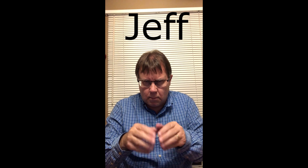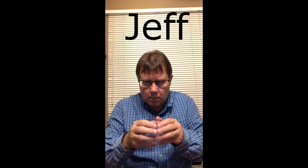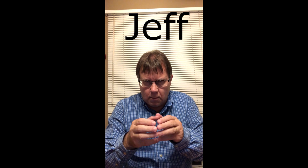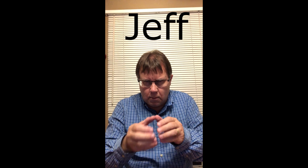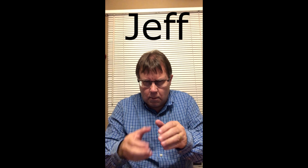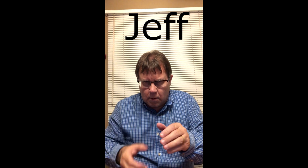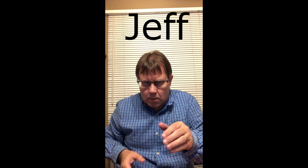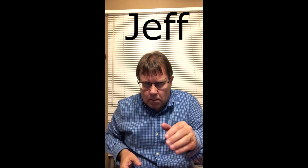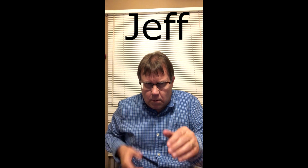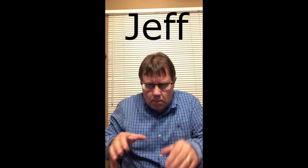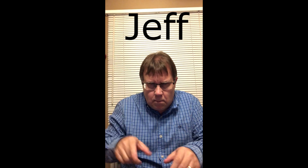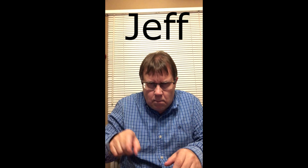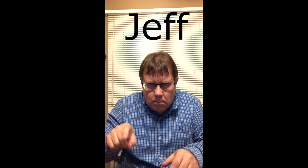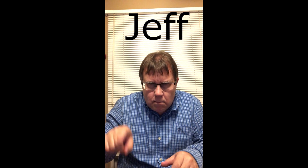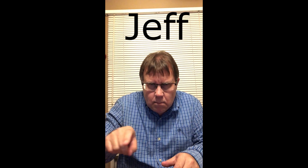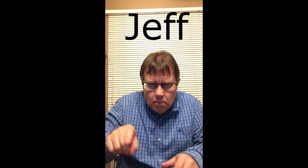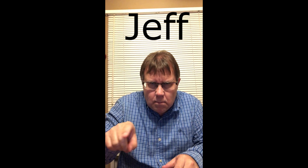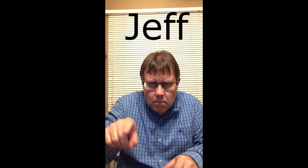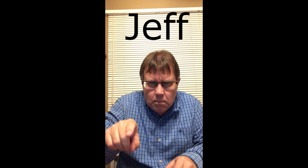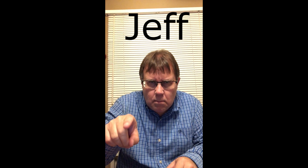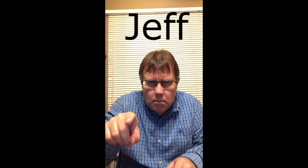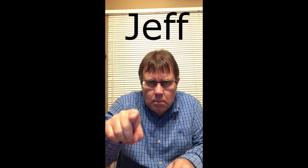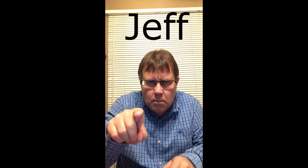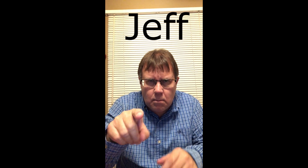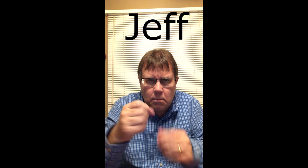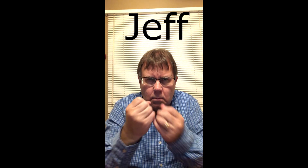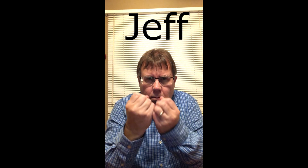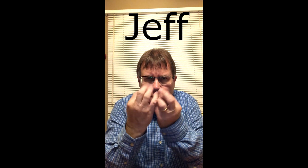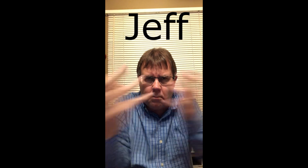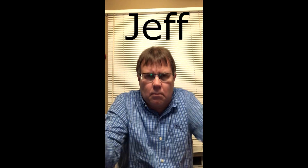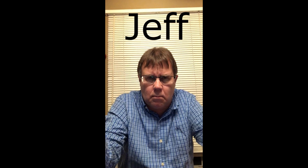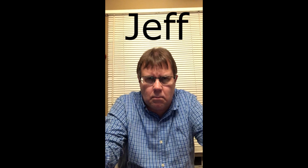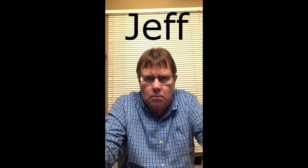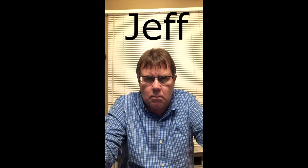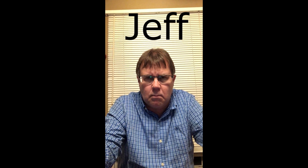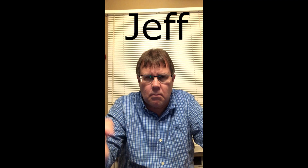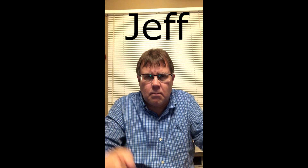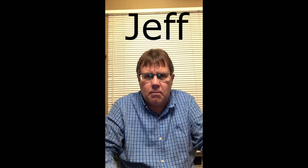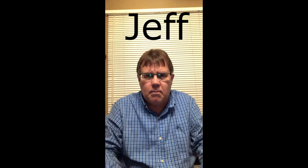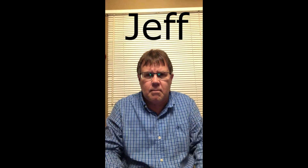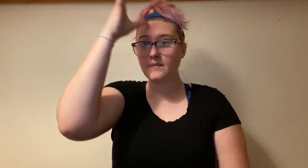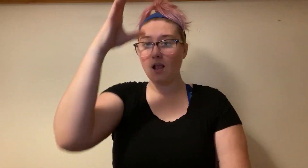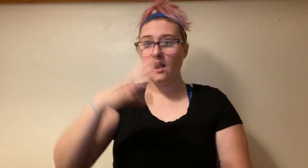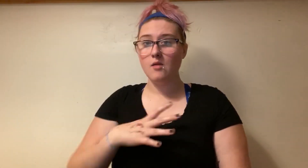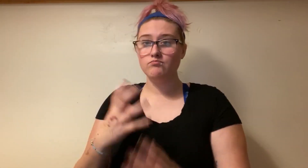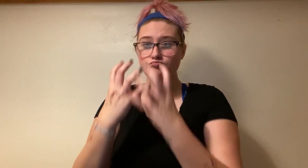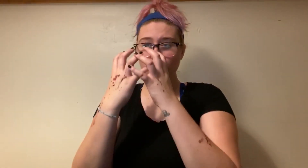The bowling ball rolls fast and all the pins fall down.